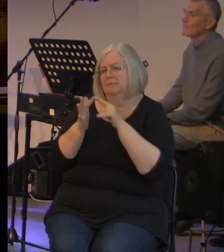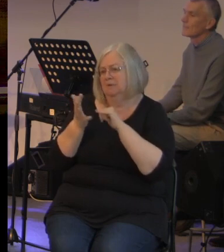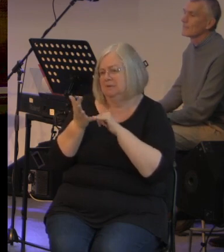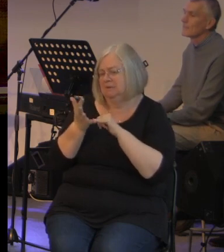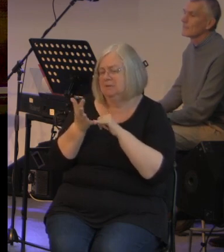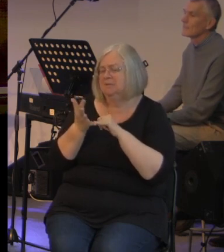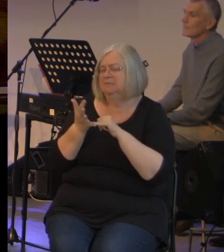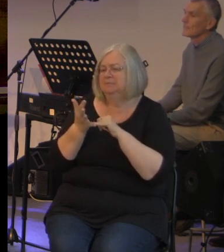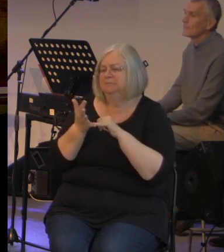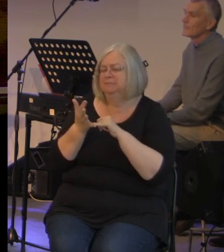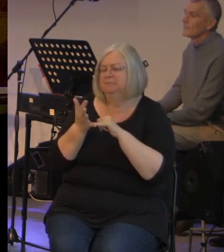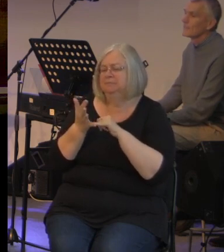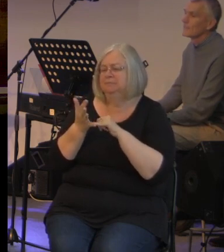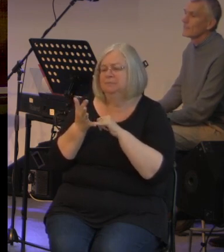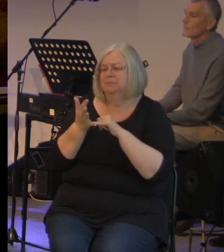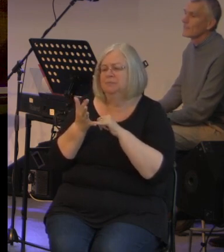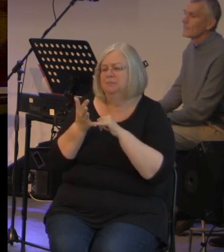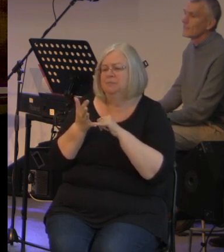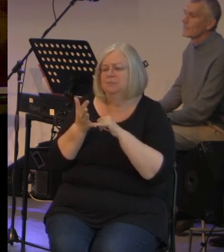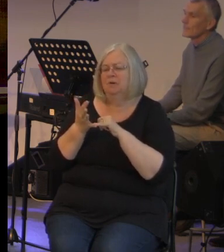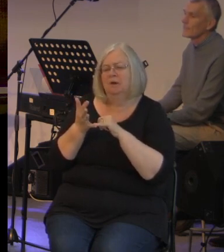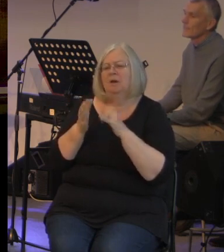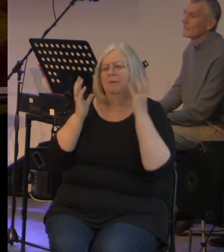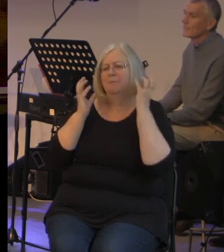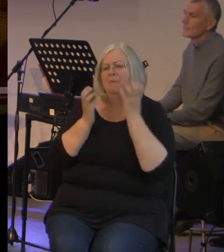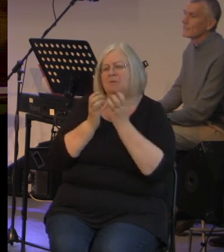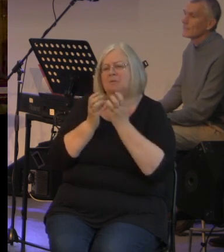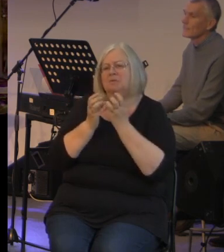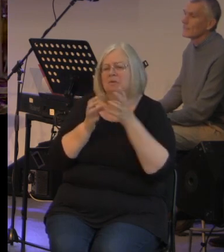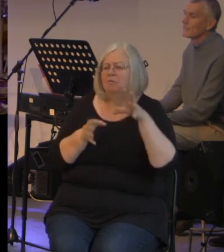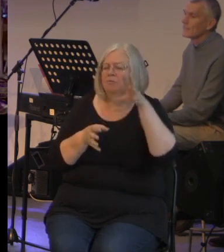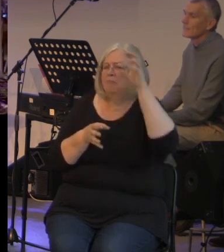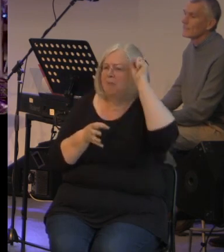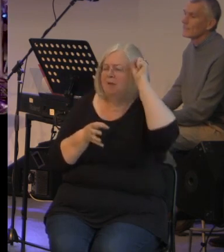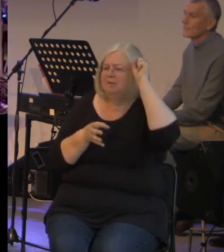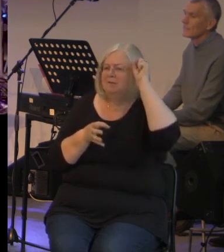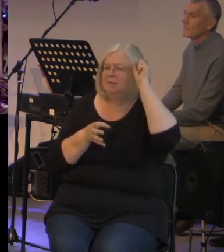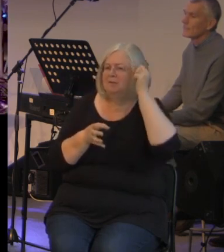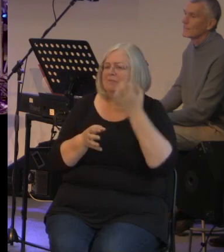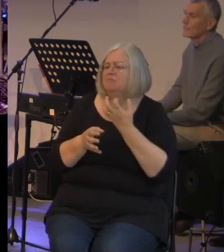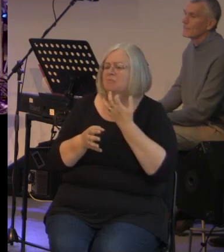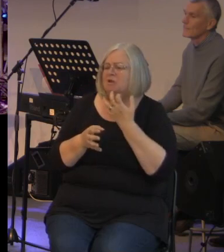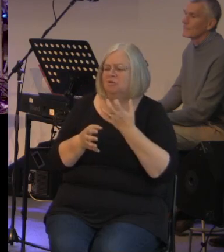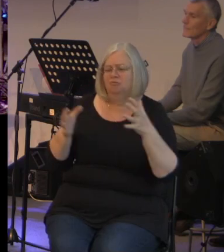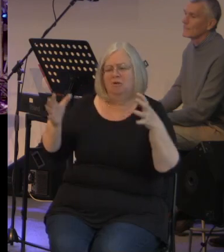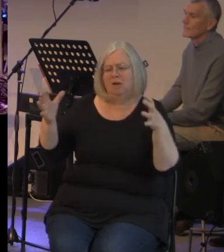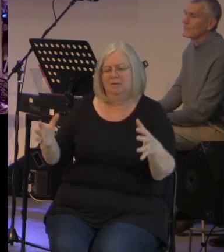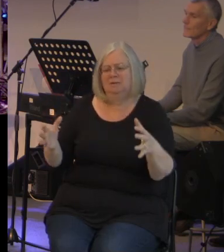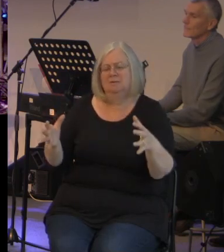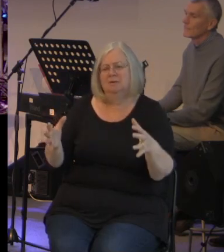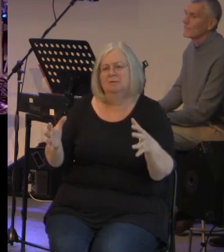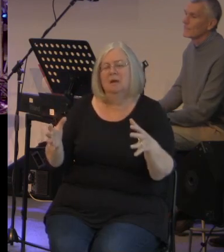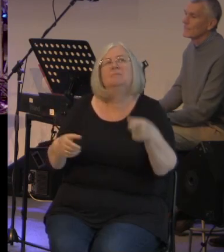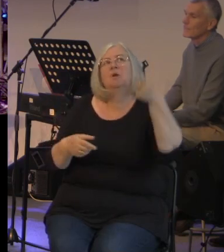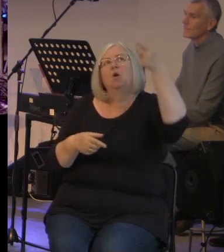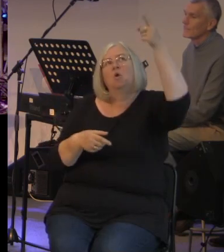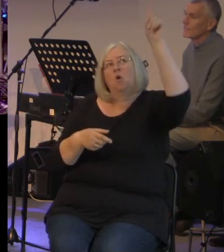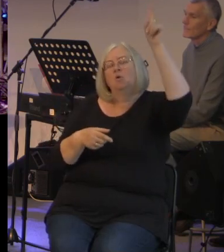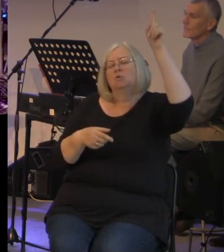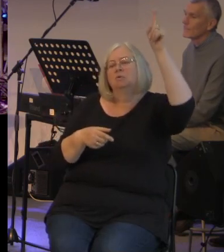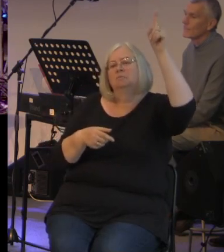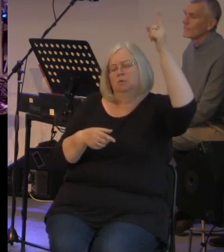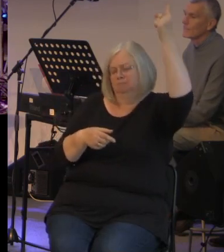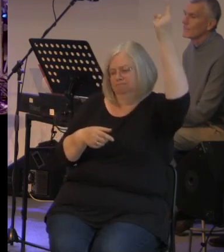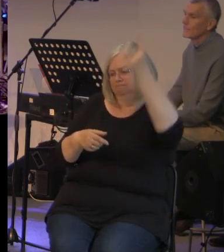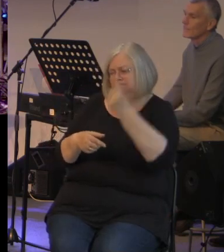Israelites that God would fight for them. It says in Exodus 14:14, "The